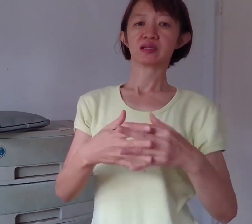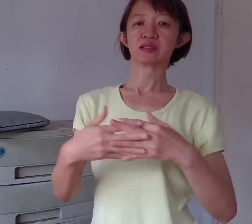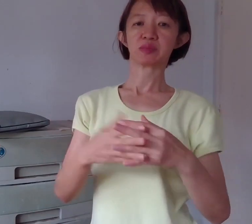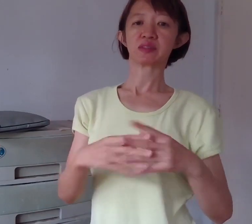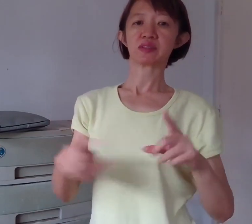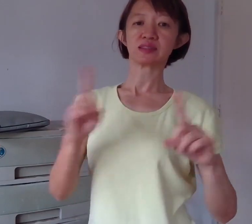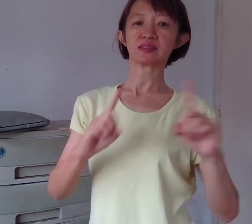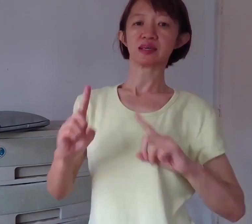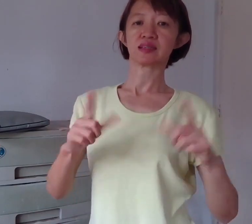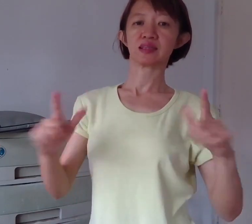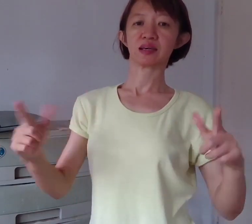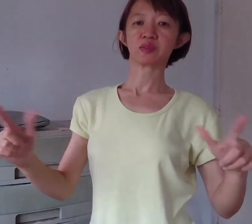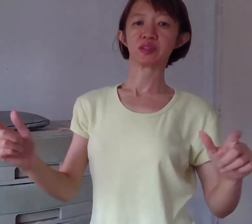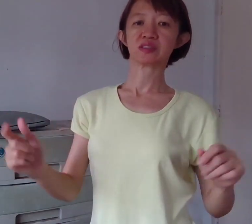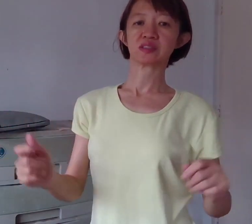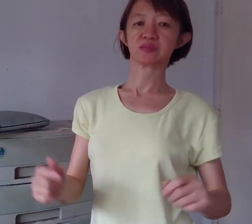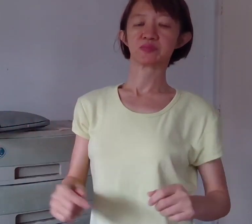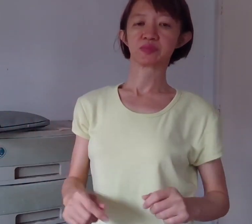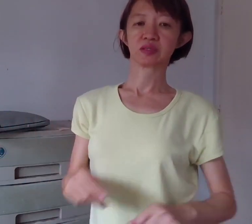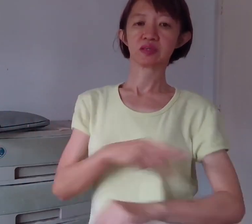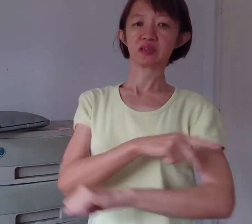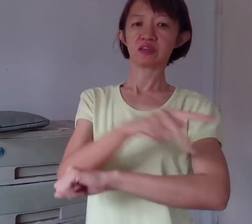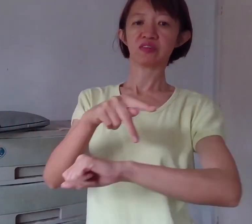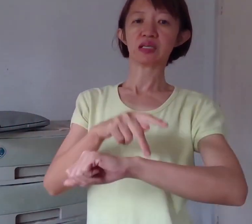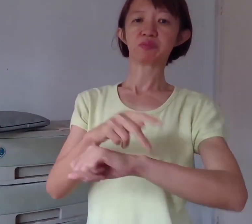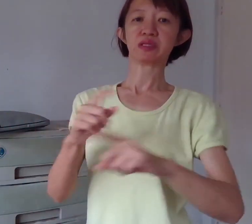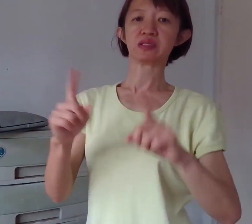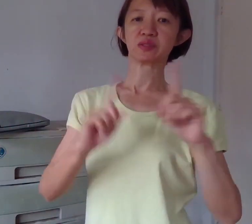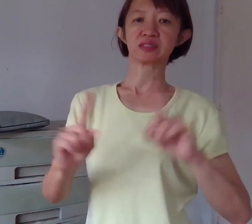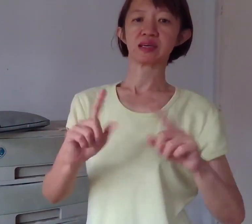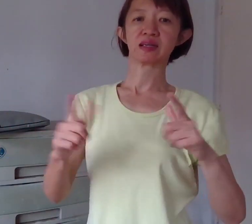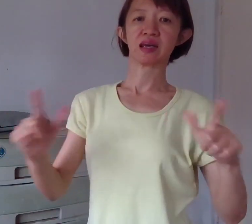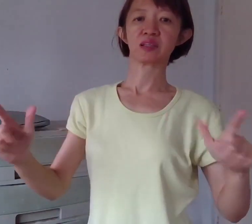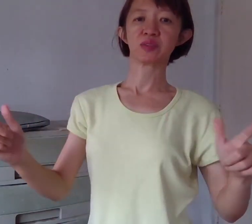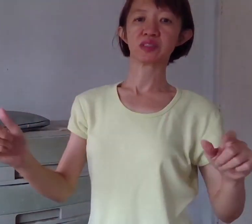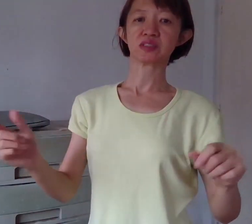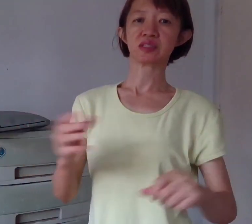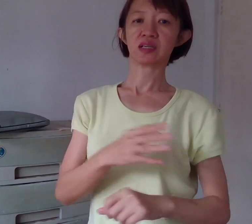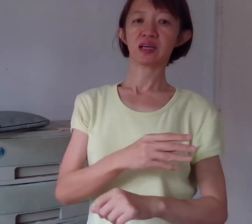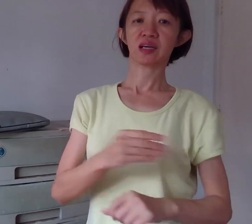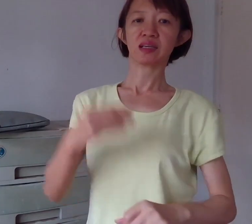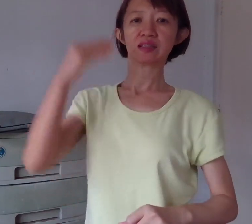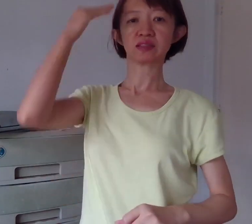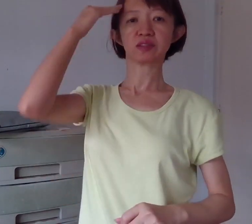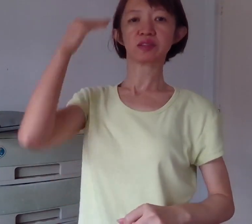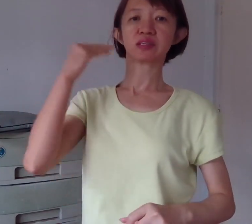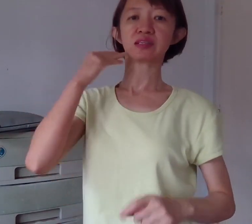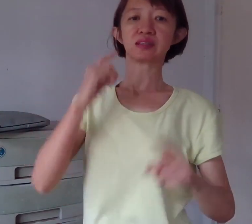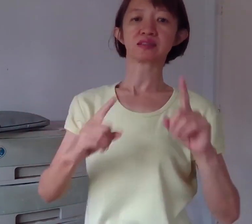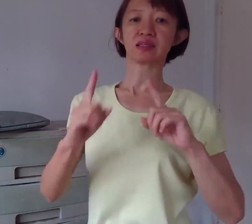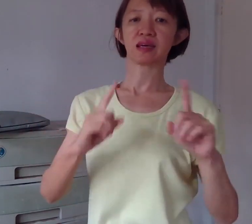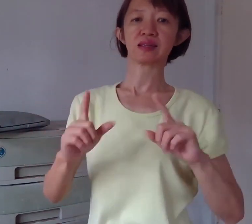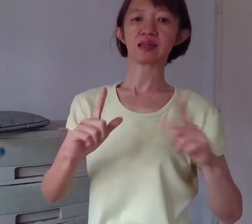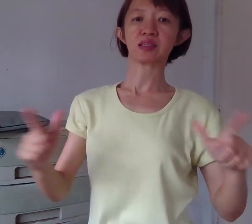in American Sign Language, Filipino Sign Language, and Korean Sign